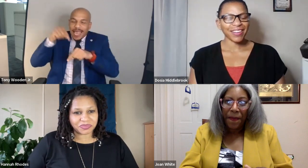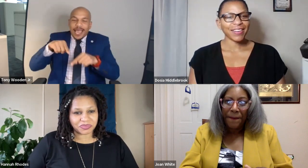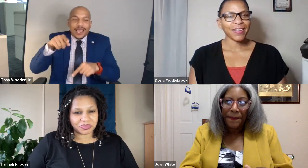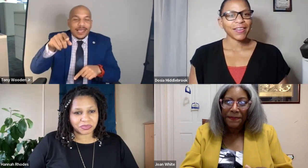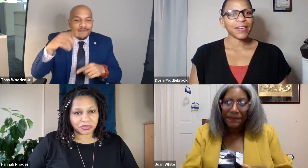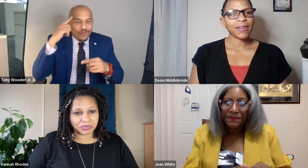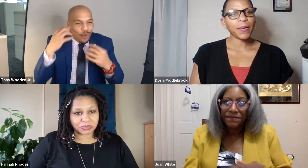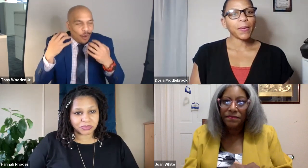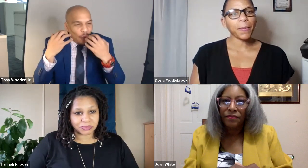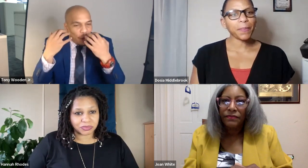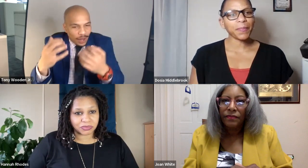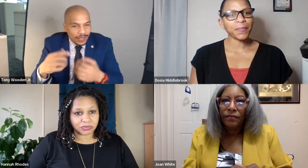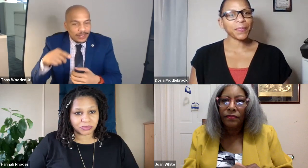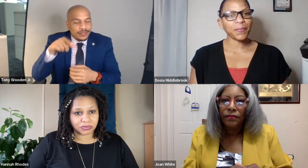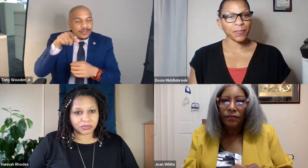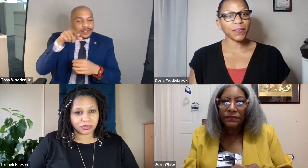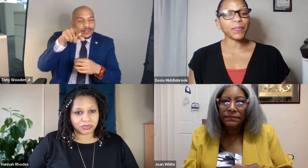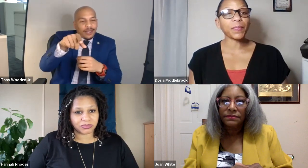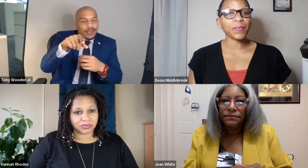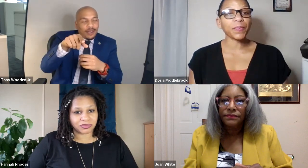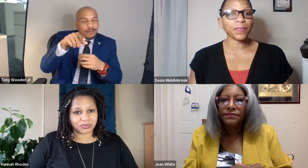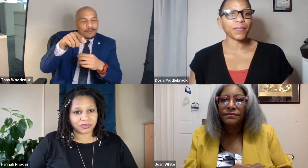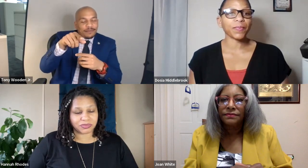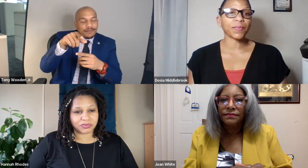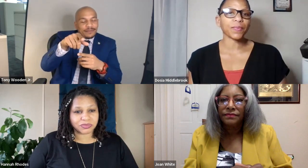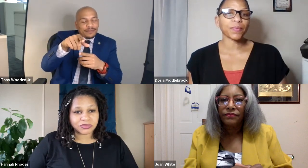sure. I just wanted to back up for the audience.